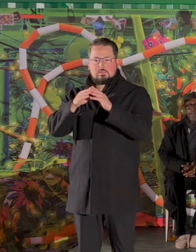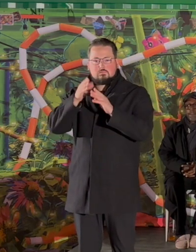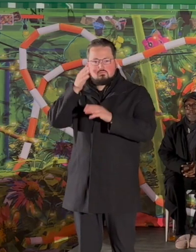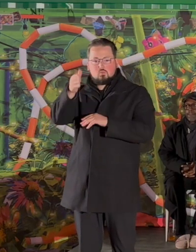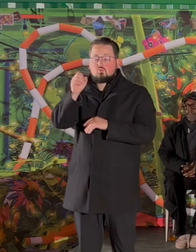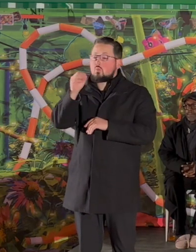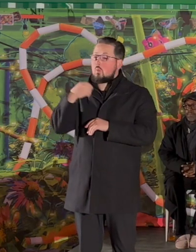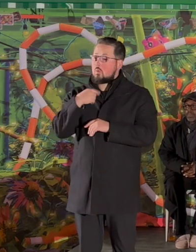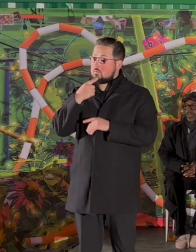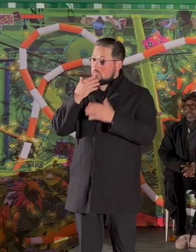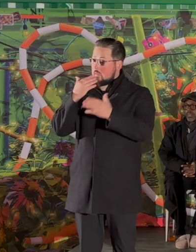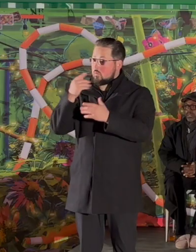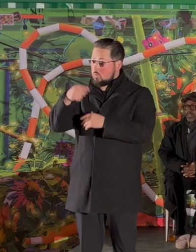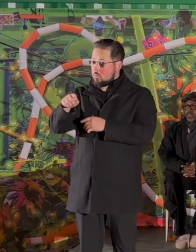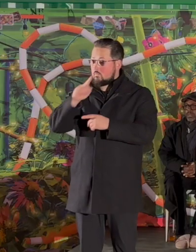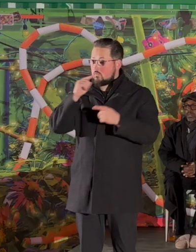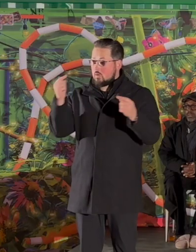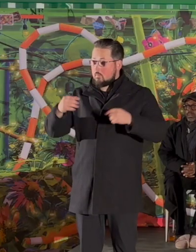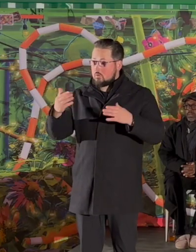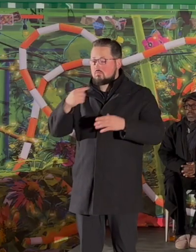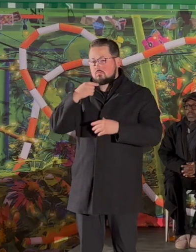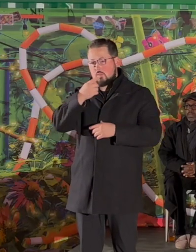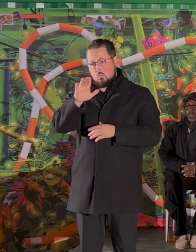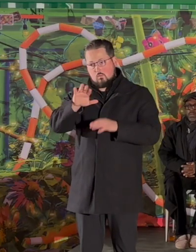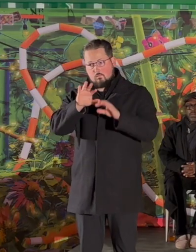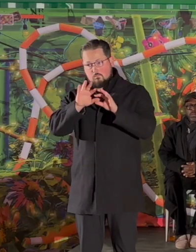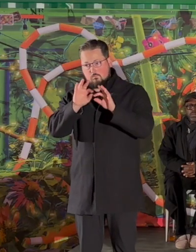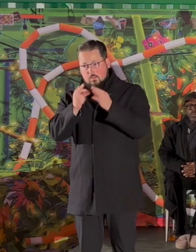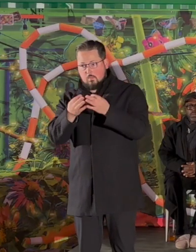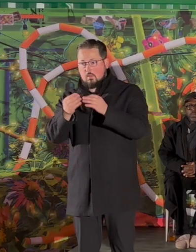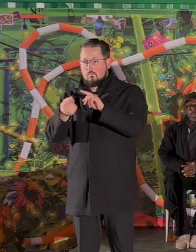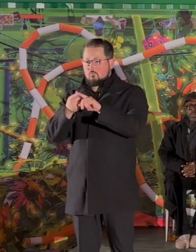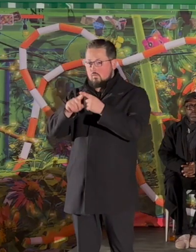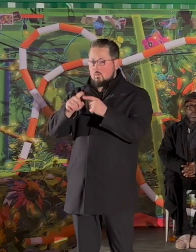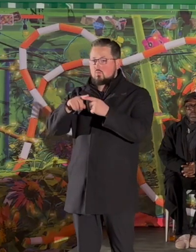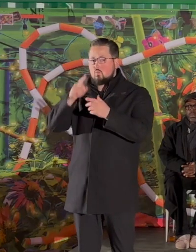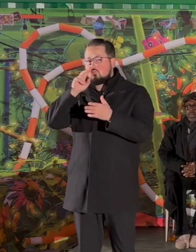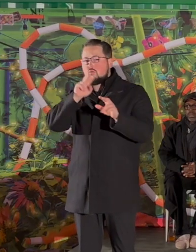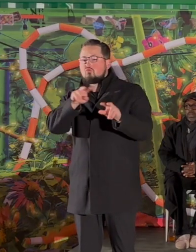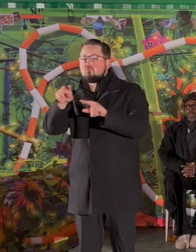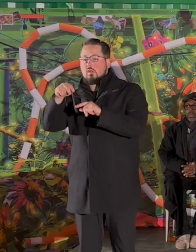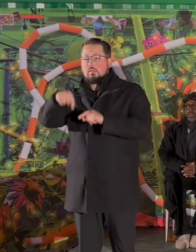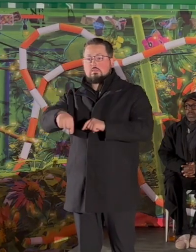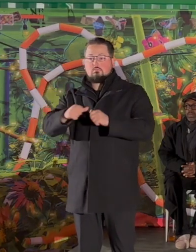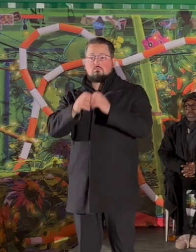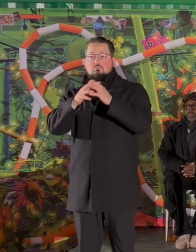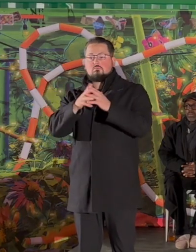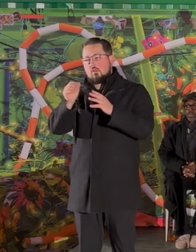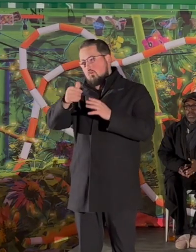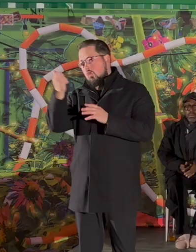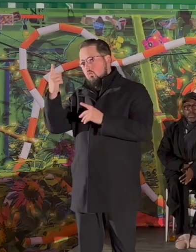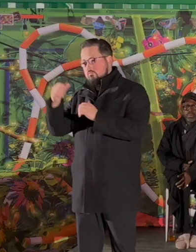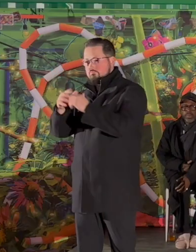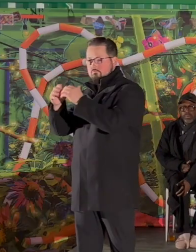much for being here. Please tell your friends and family to check out this installation, all of the installations. And please don't forget